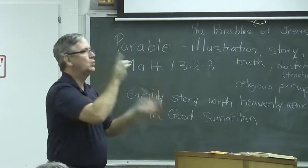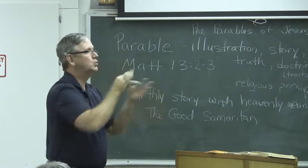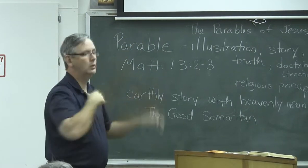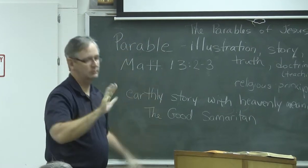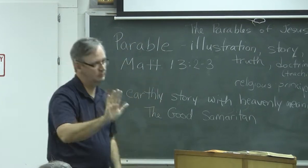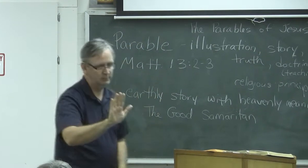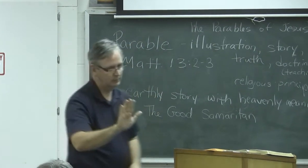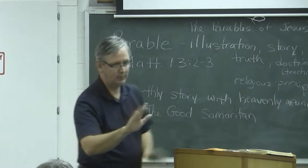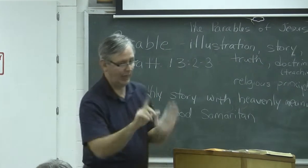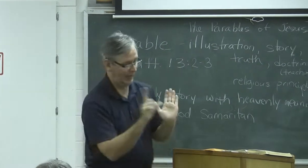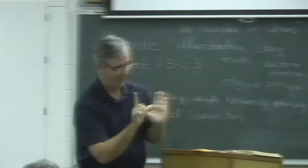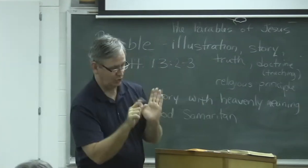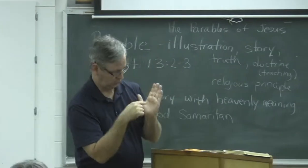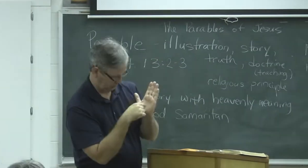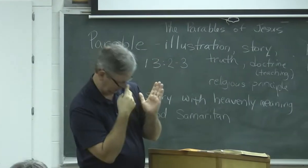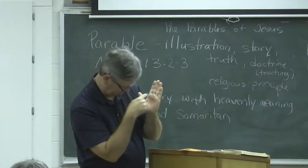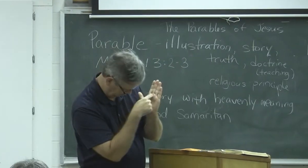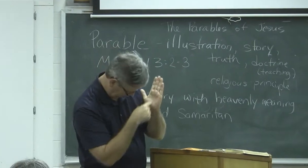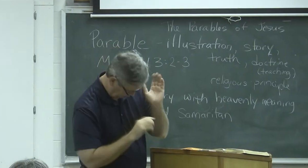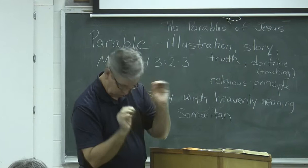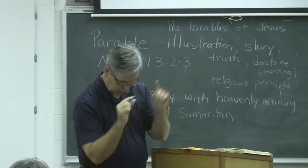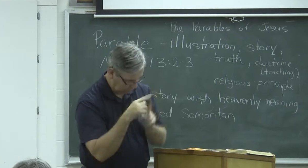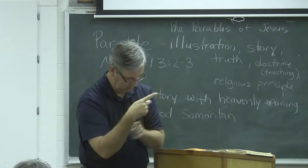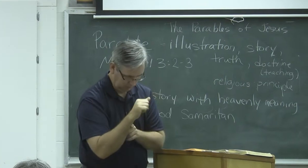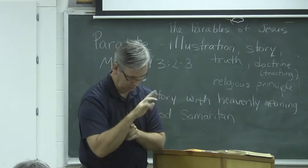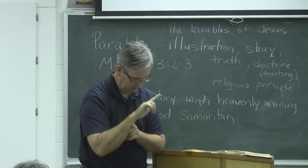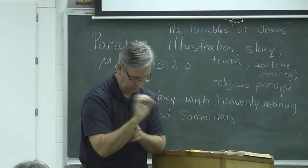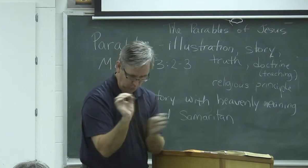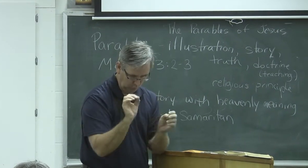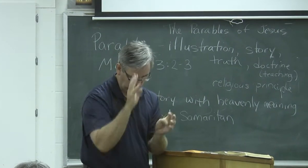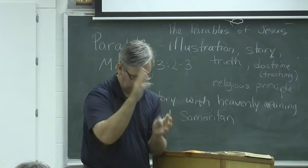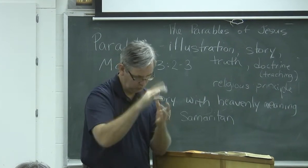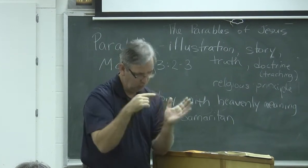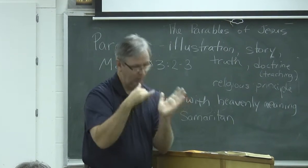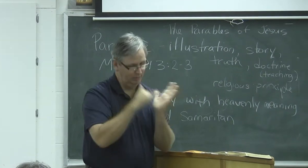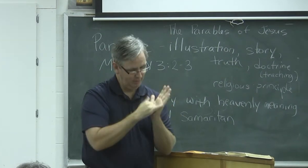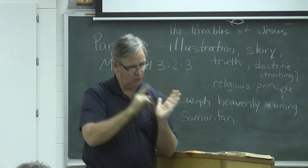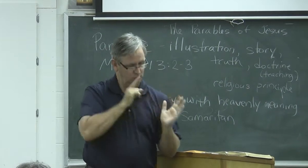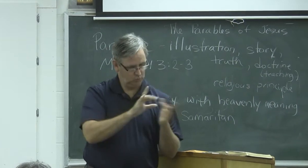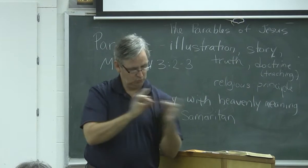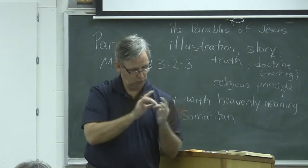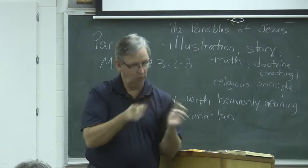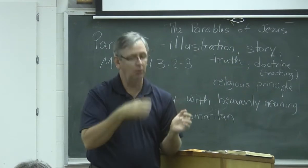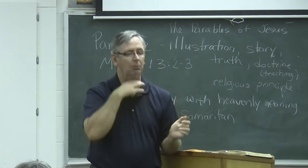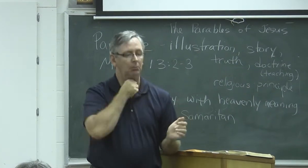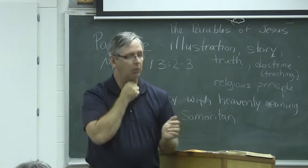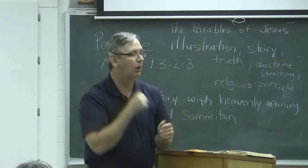People say, Jesus, he was always, he made up all these stories. No, not all these stories are made up. There